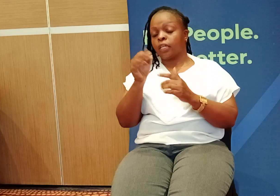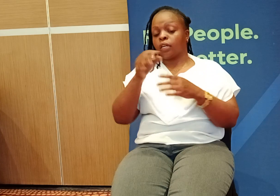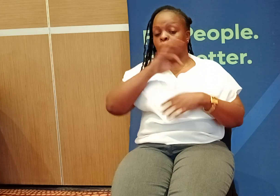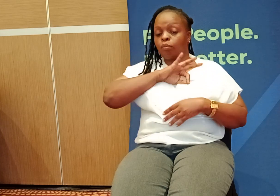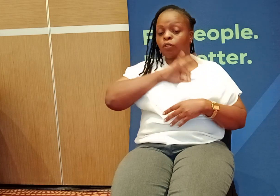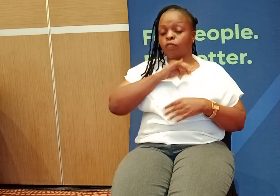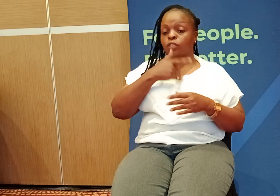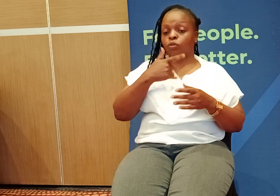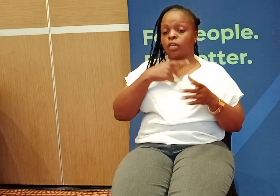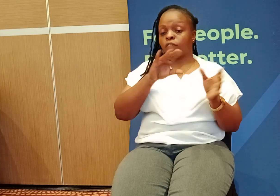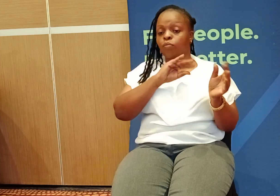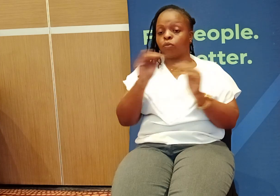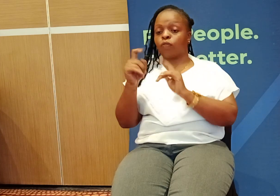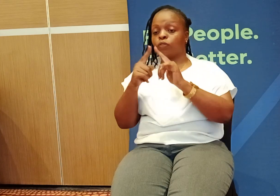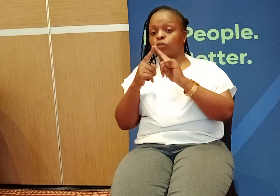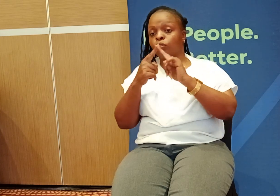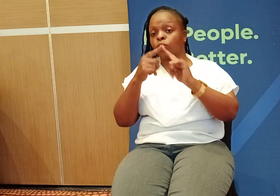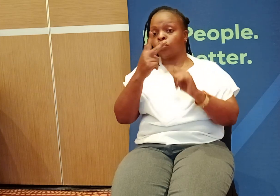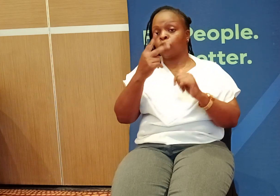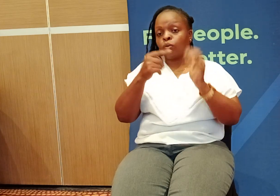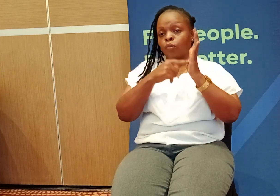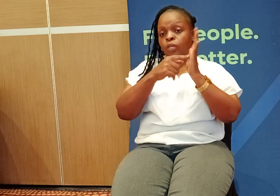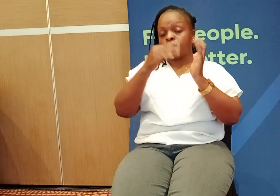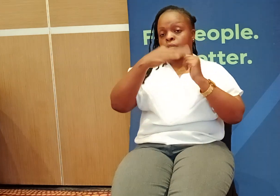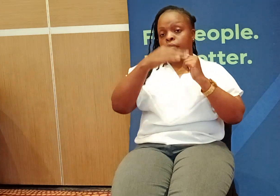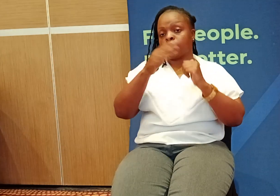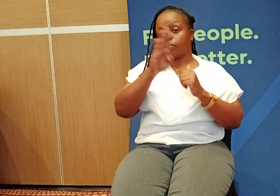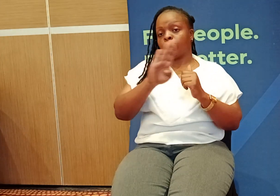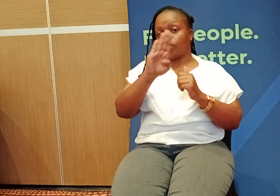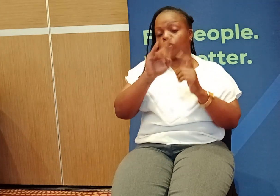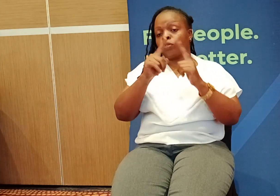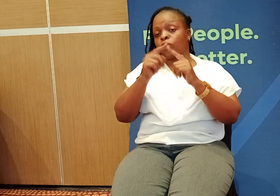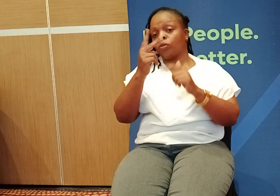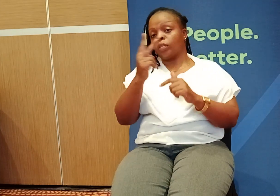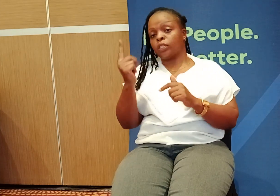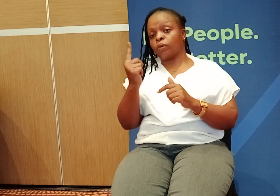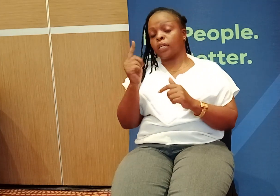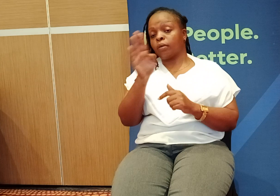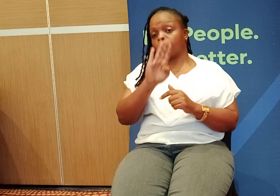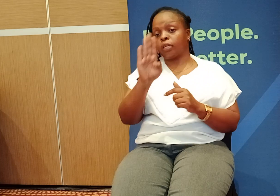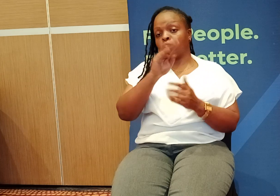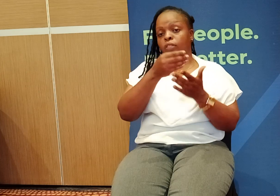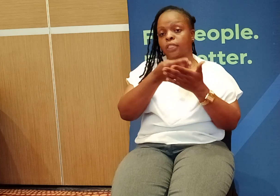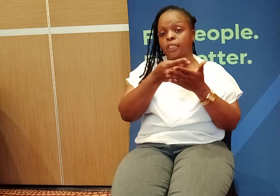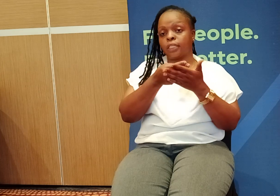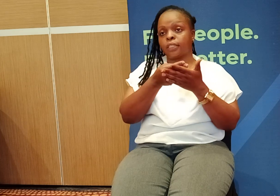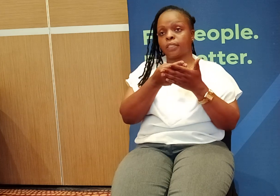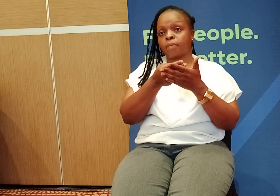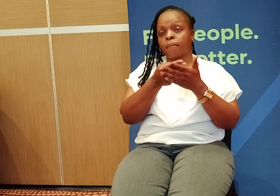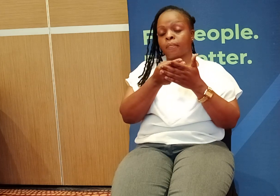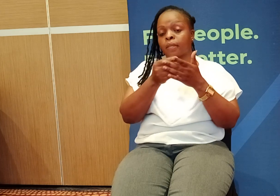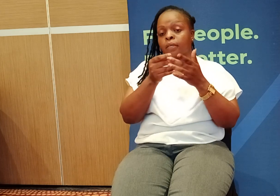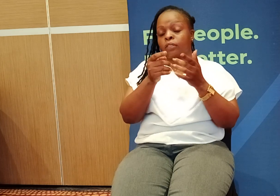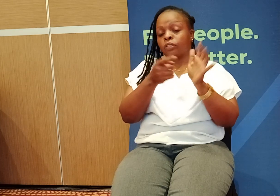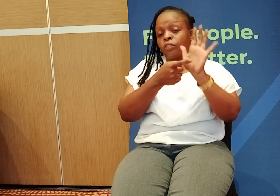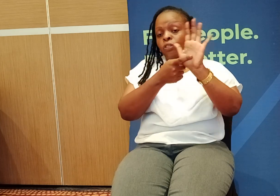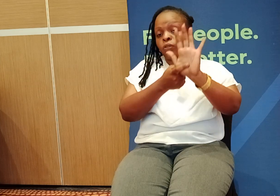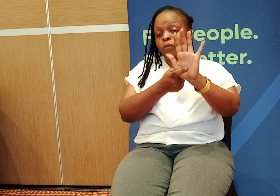moved from 2.8 billion Kenya shillings to 21 billion Kenya shillings, reflecting that with the right